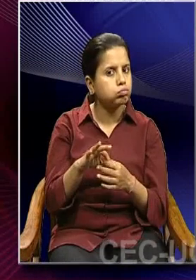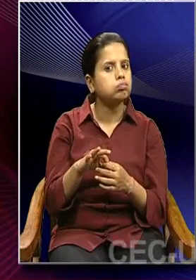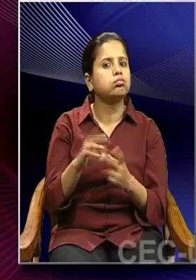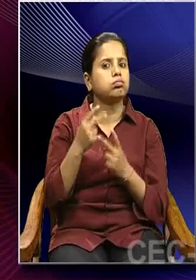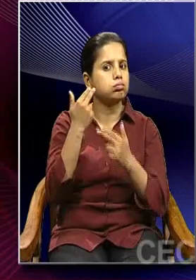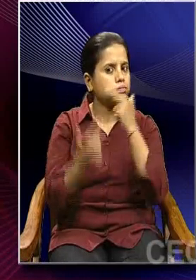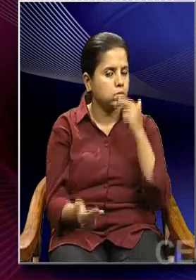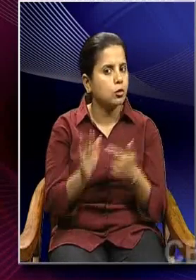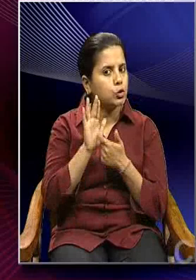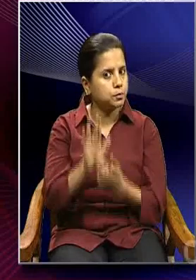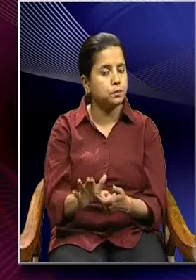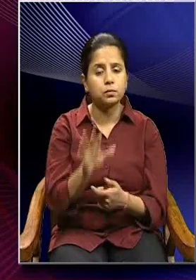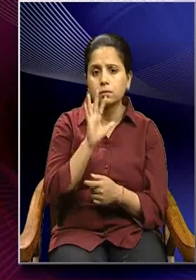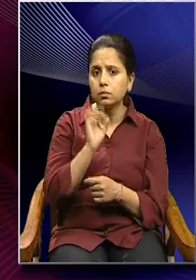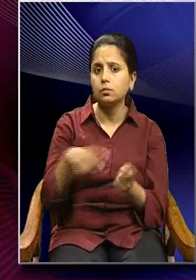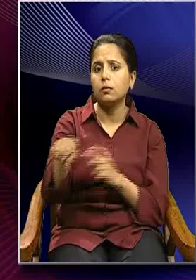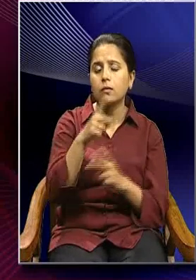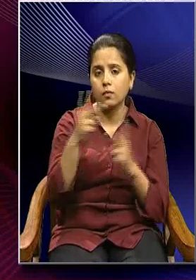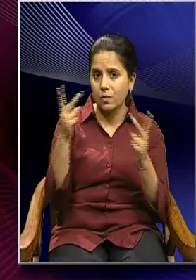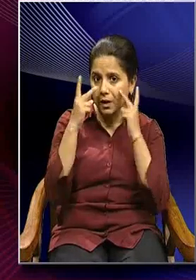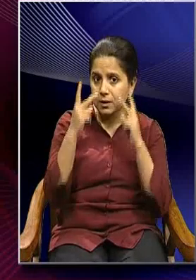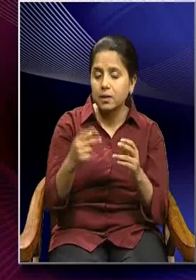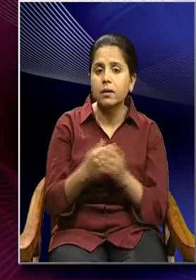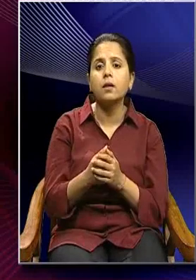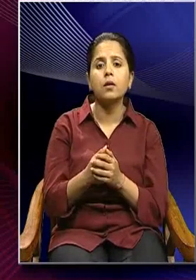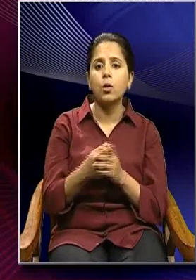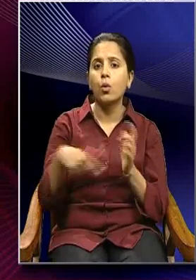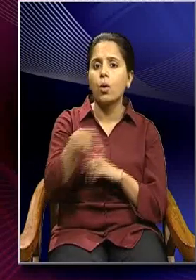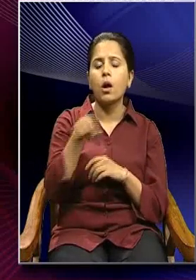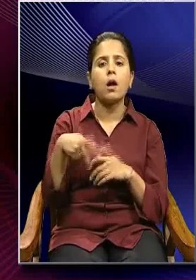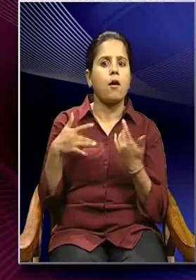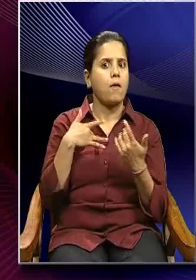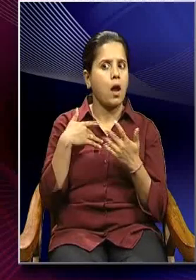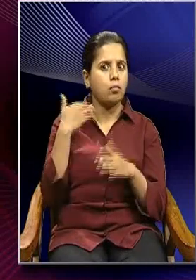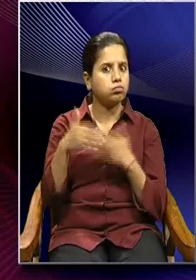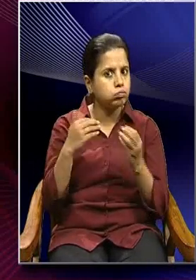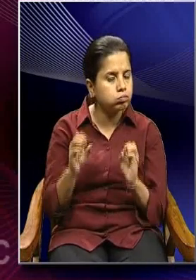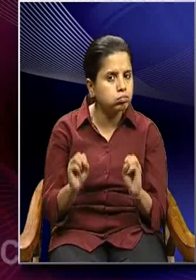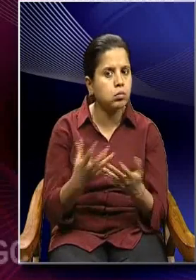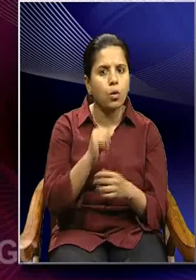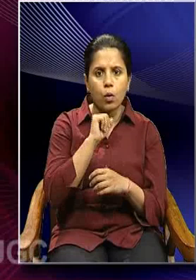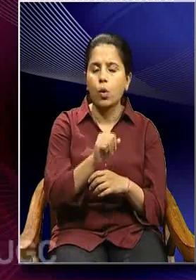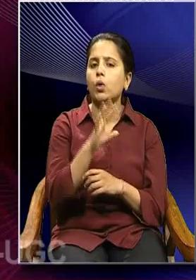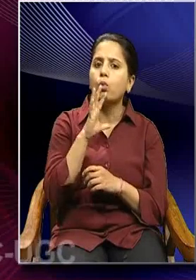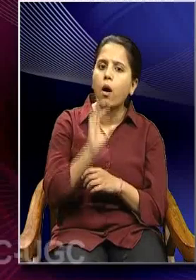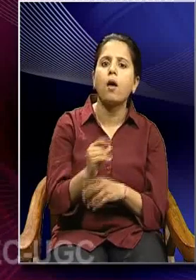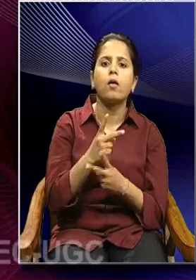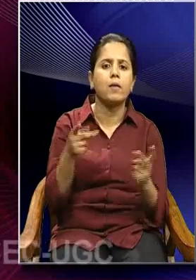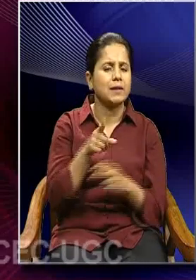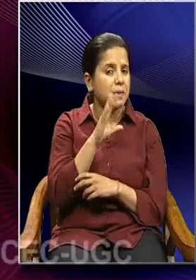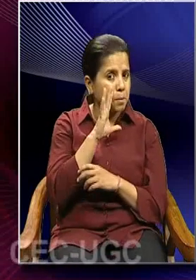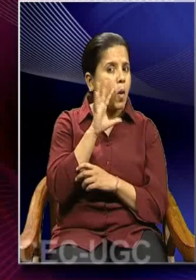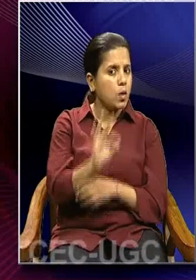the realism as some kind of a whether as a movement or in the framework of the reality was very